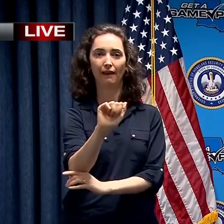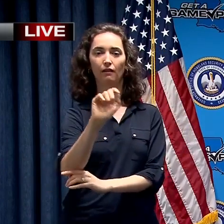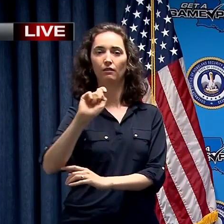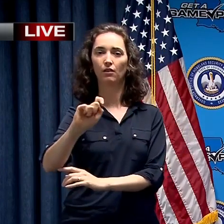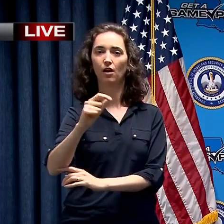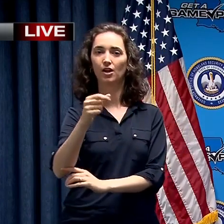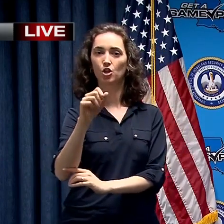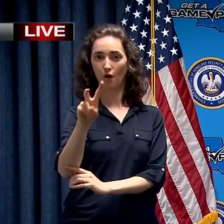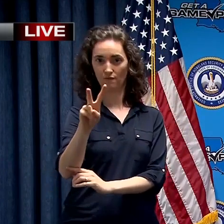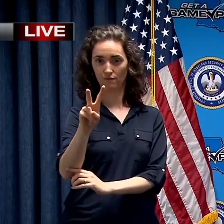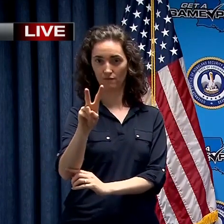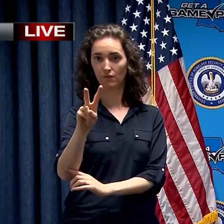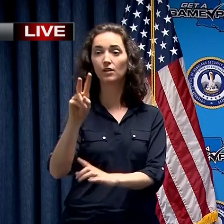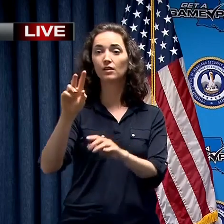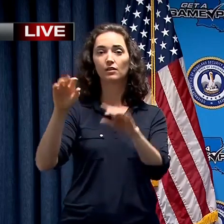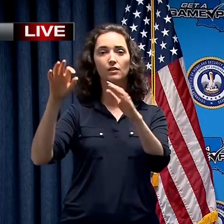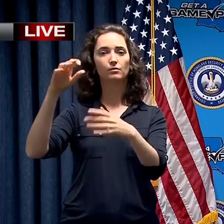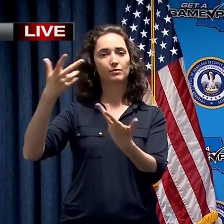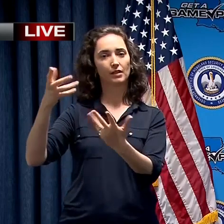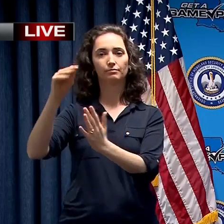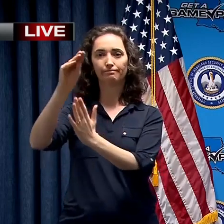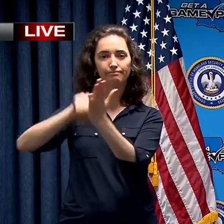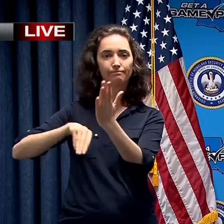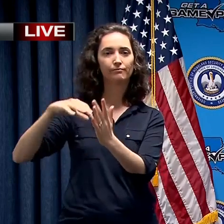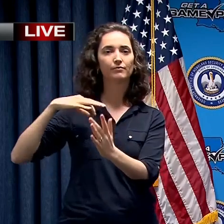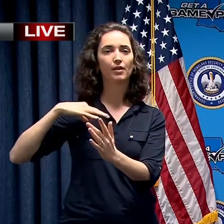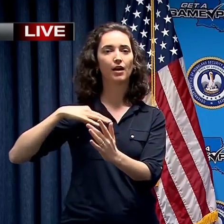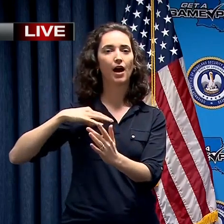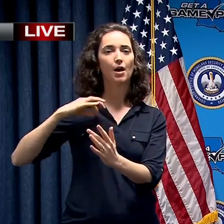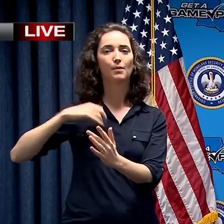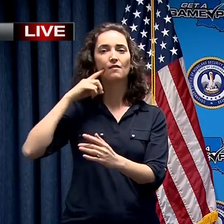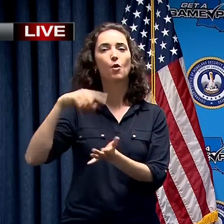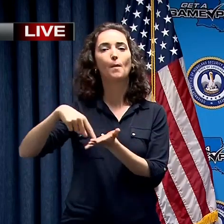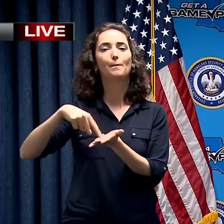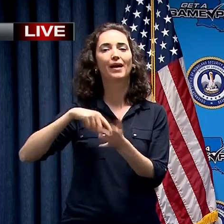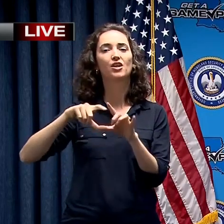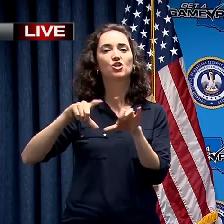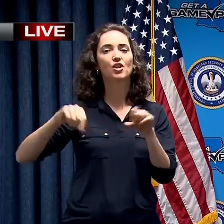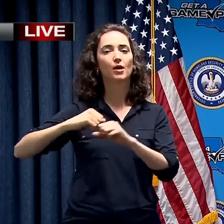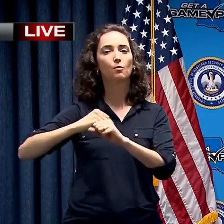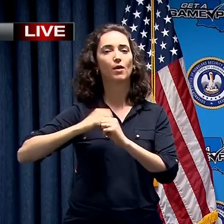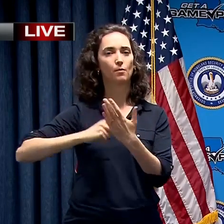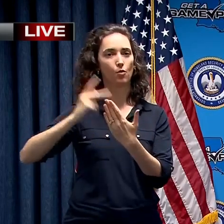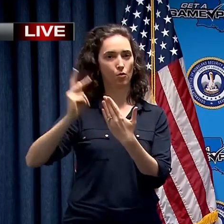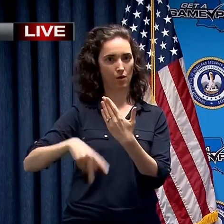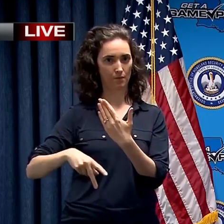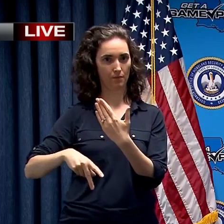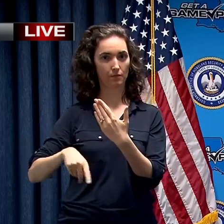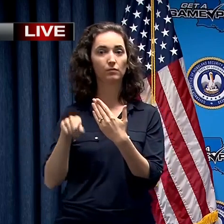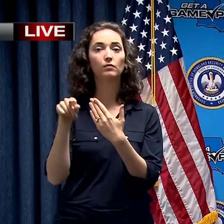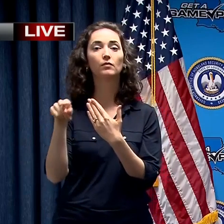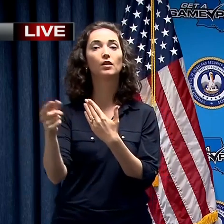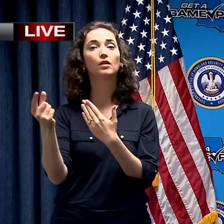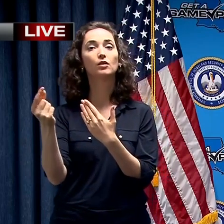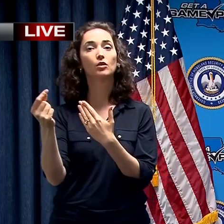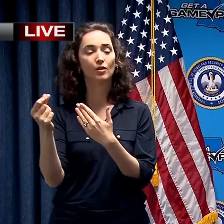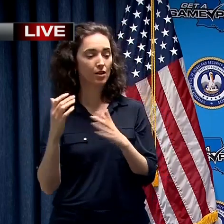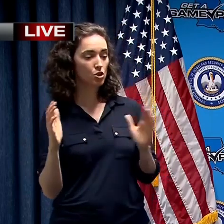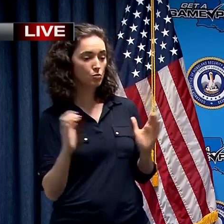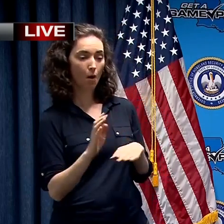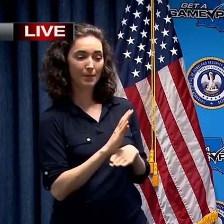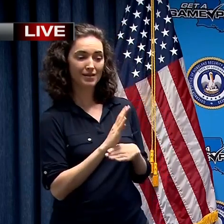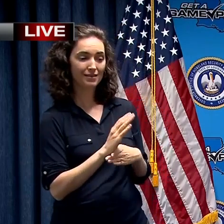SBA.gov, and fill out an application for the Paycheck Protection Program. This is a loan designed to provide direct incentives for small businesses to